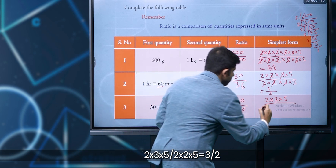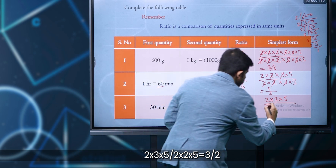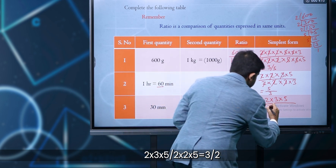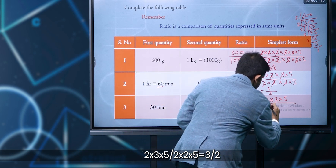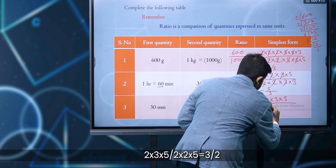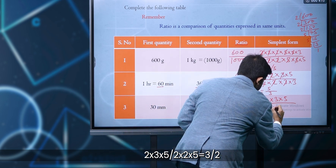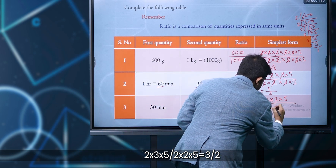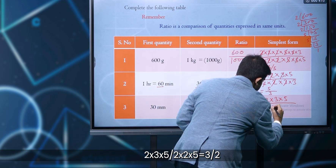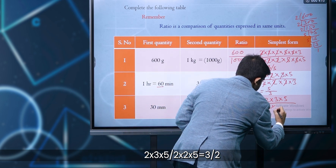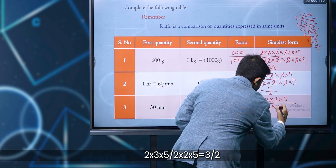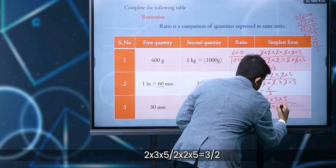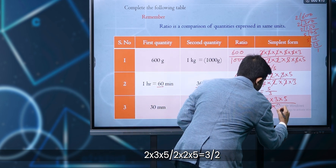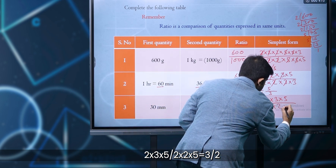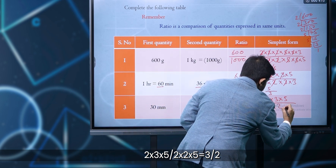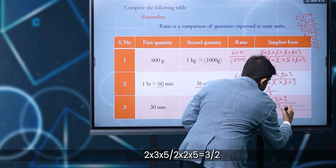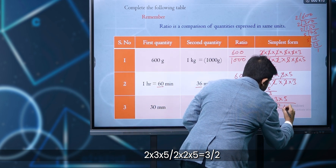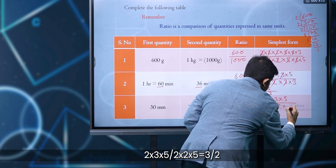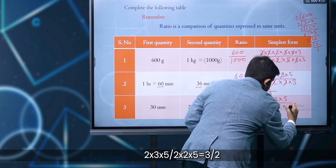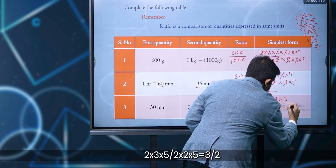2 into 2 into 5,